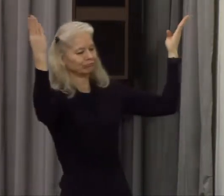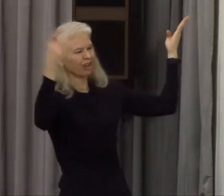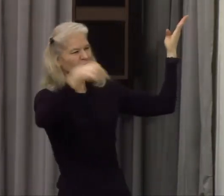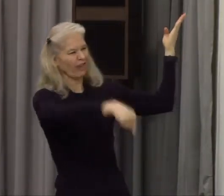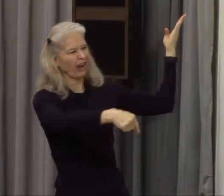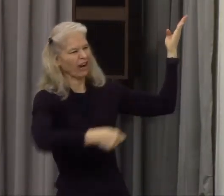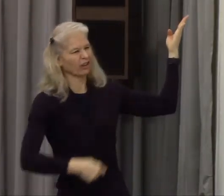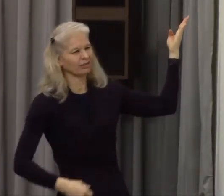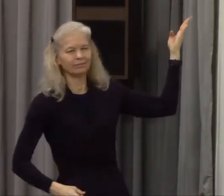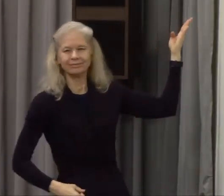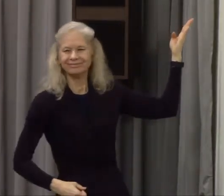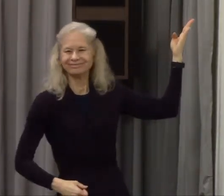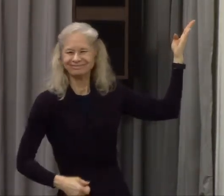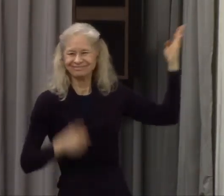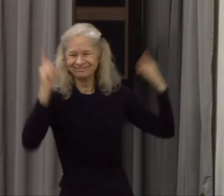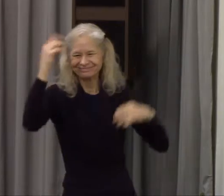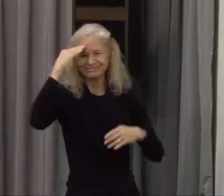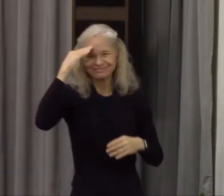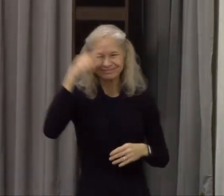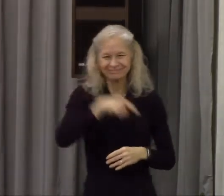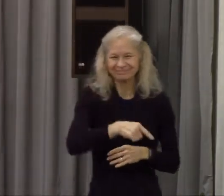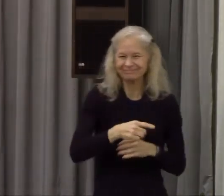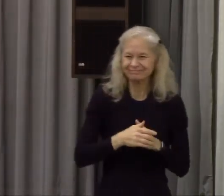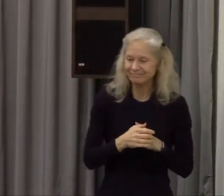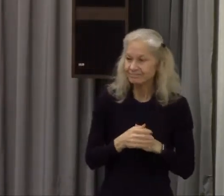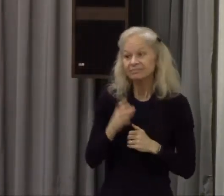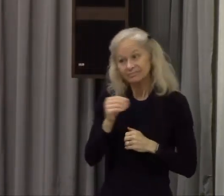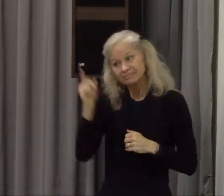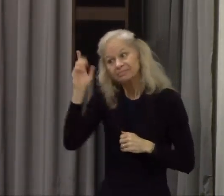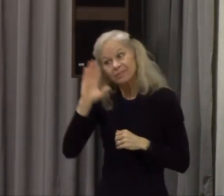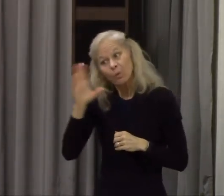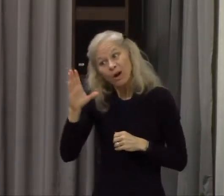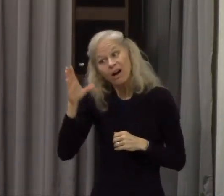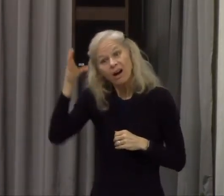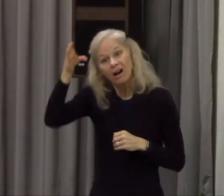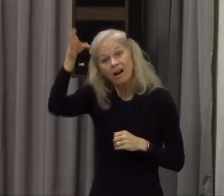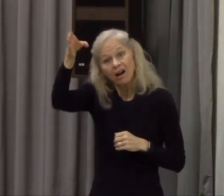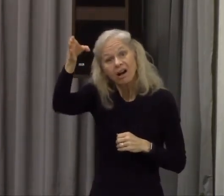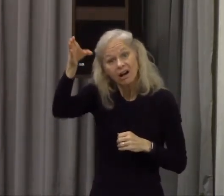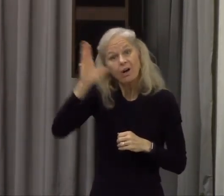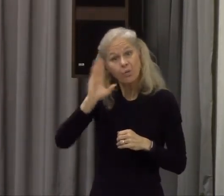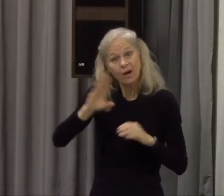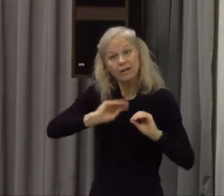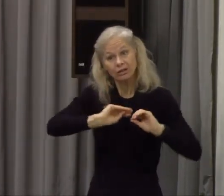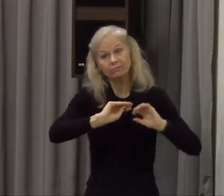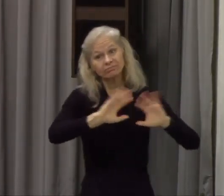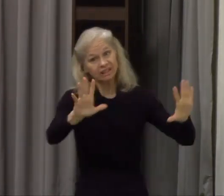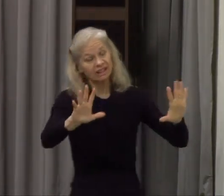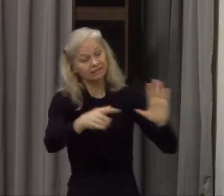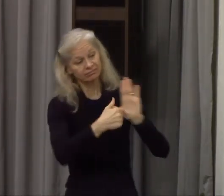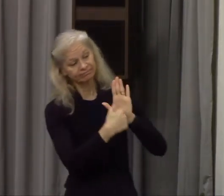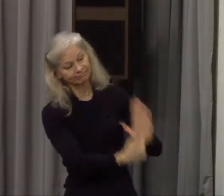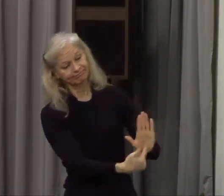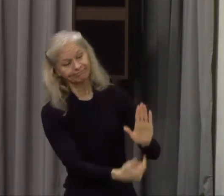clearly revealed to be the Son of God. And one day our thoughts concerning him will be clearly revealed. He is the